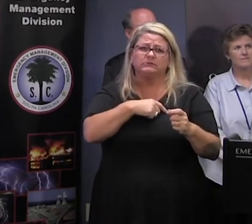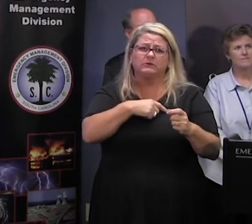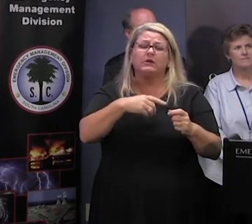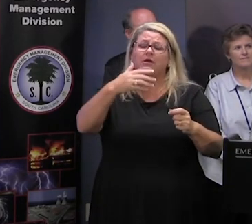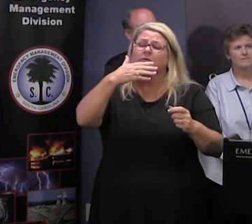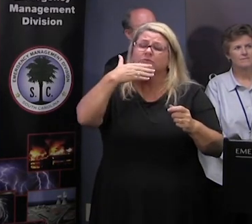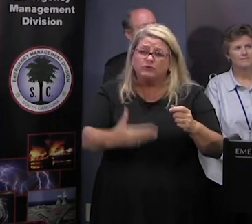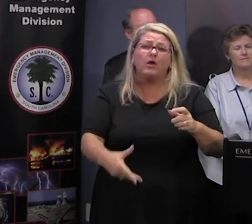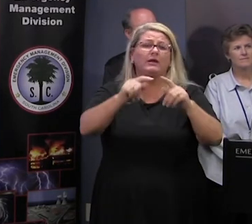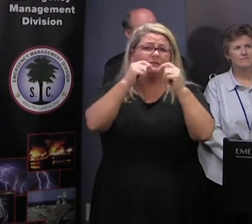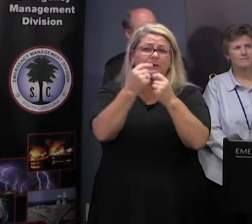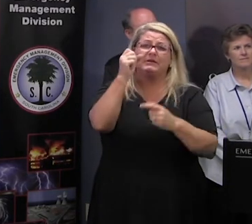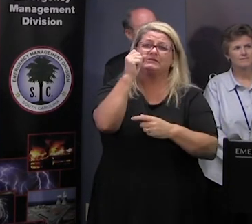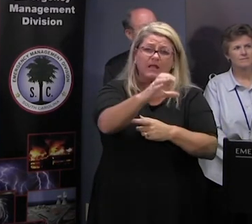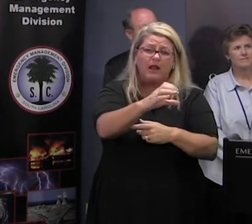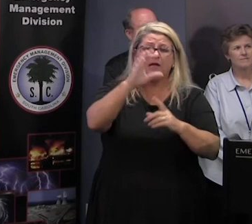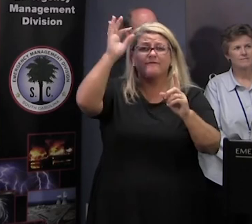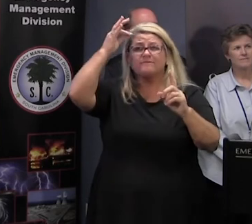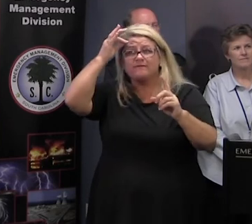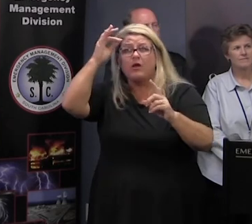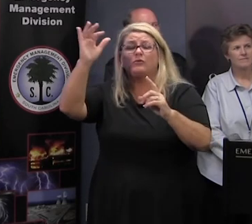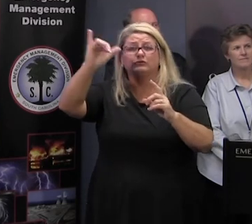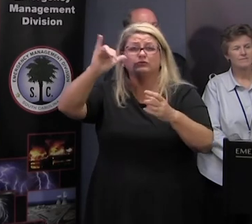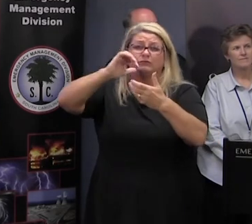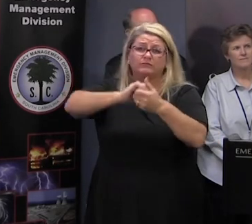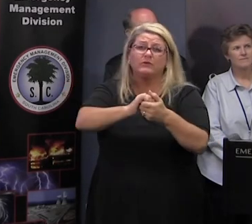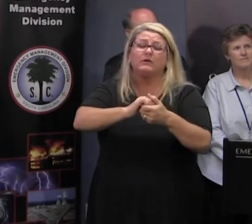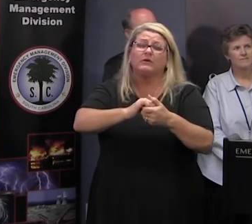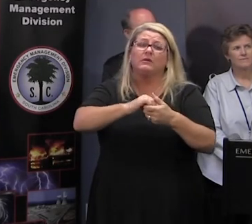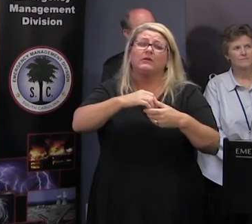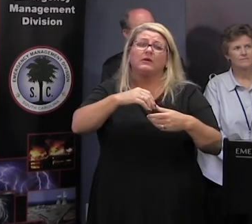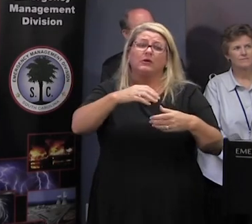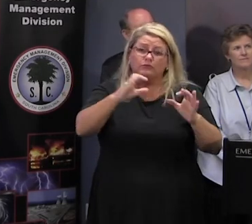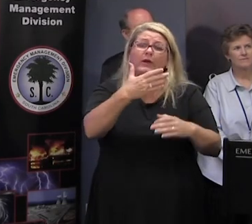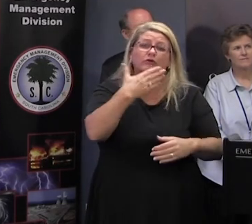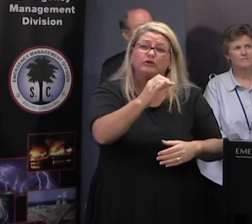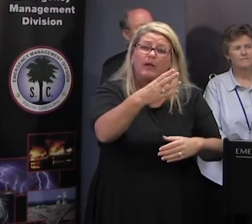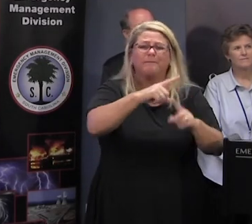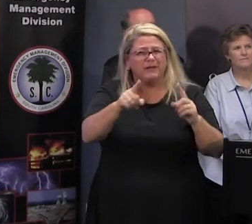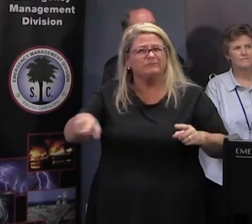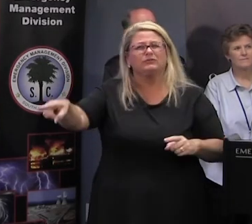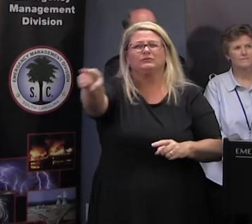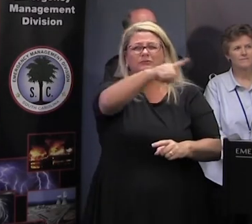team South Carolina, which includes our federal partners. And we are deeply sorry and praying for those who